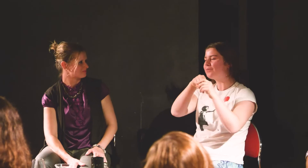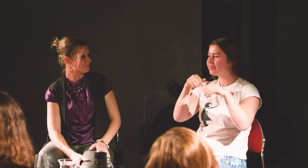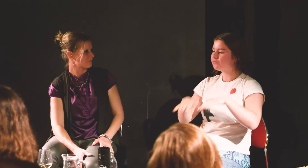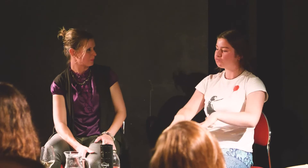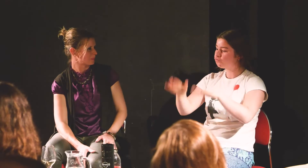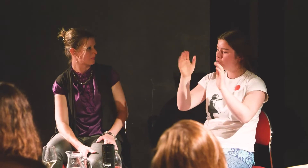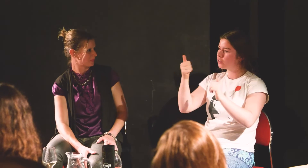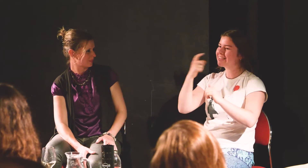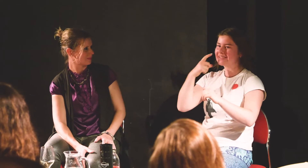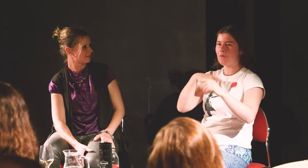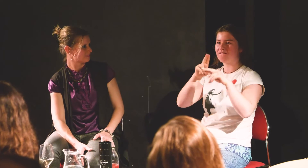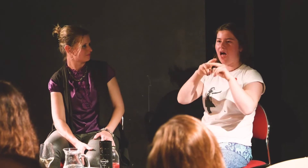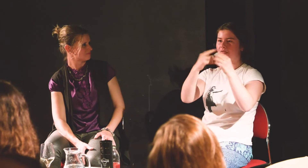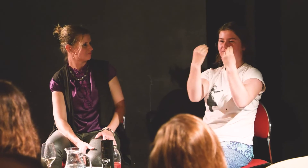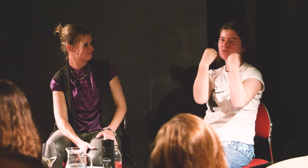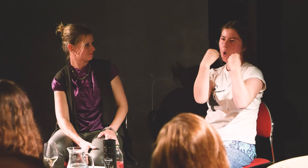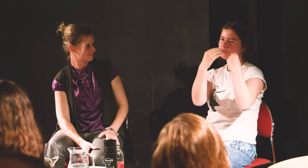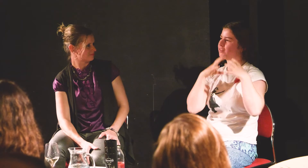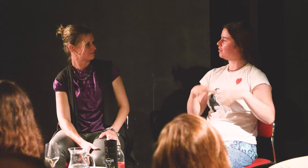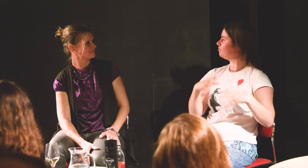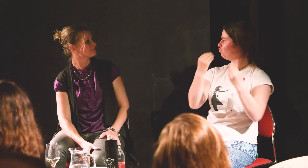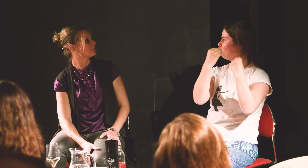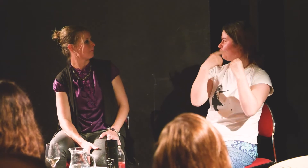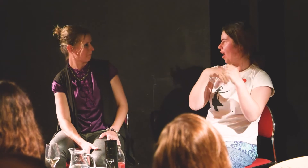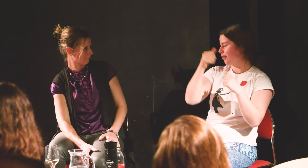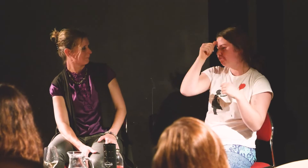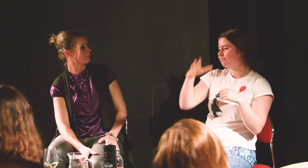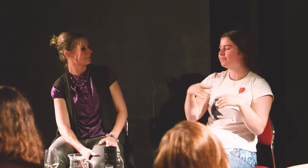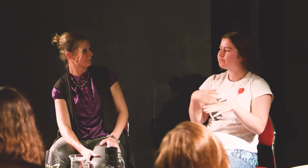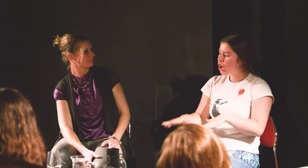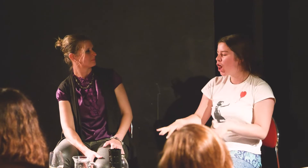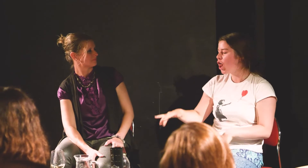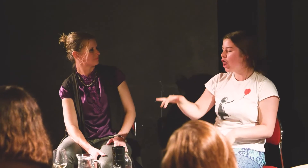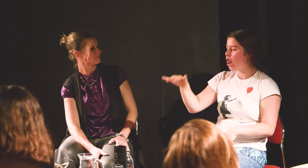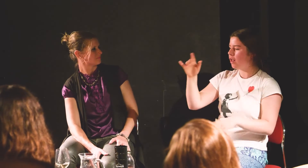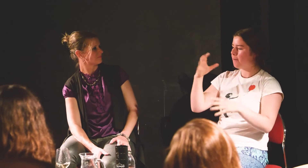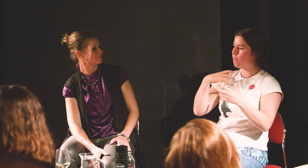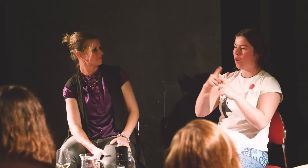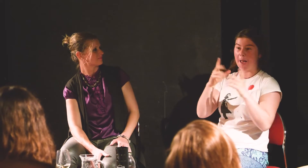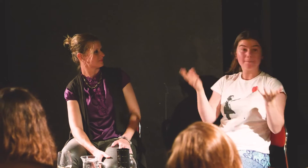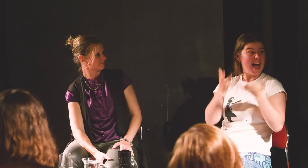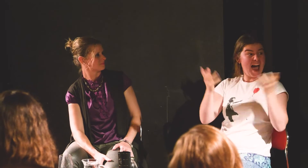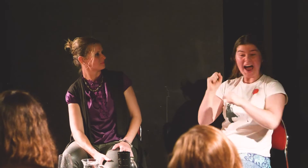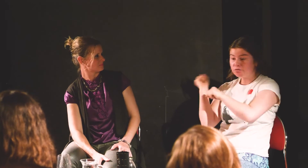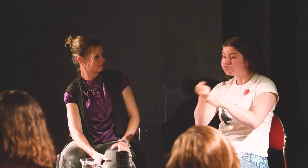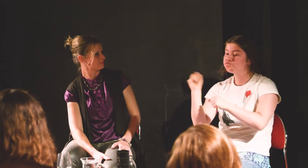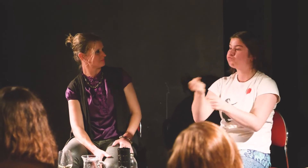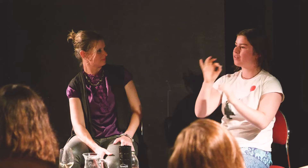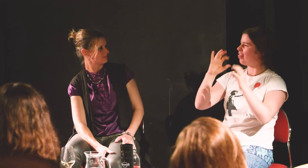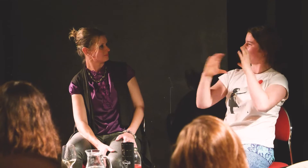skilled softball player, so I've been involved since I was a kid. My dad taught me how to play, So yeah, as I was growing up, I was, I'd play